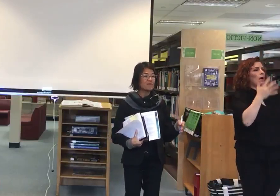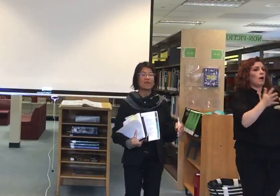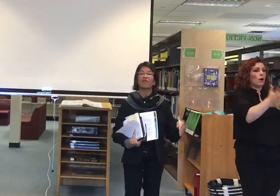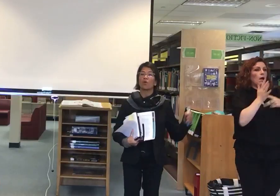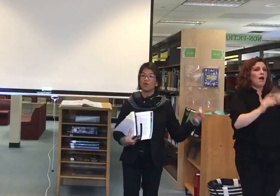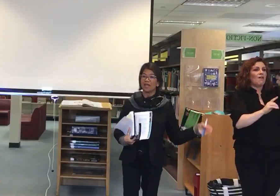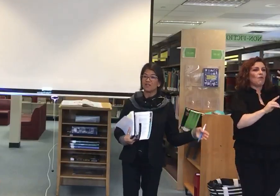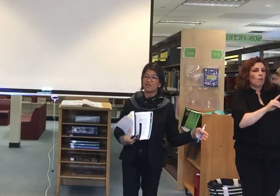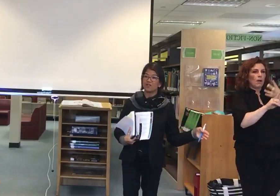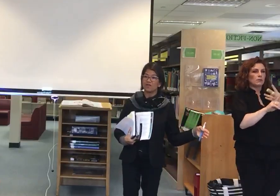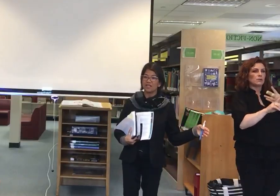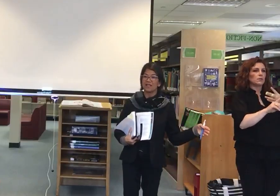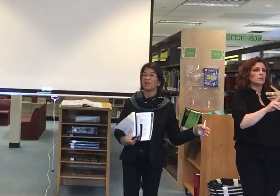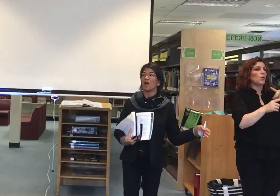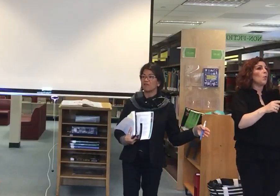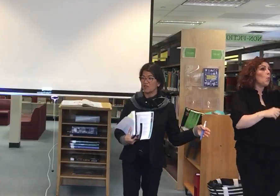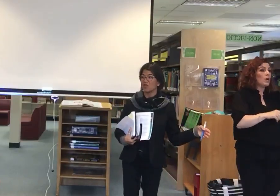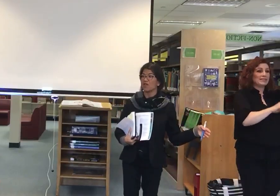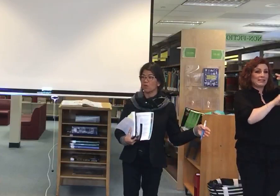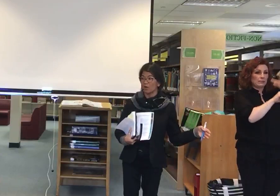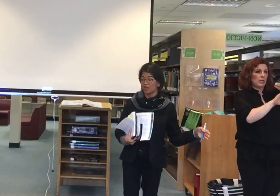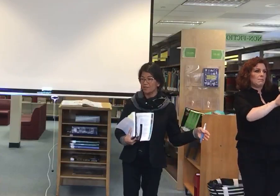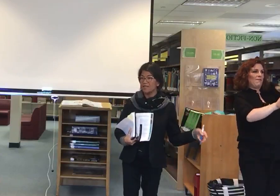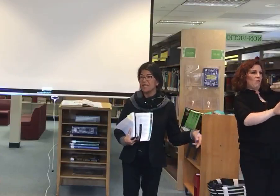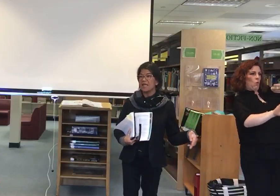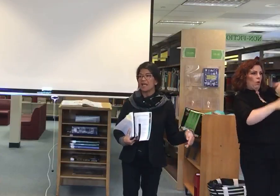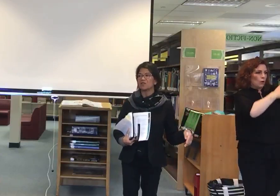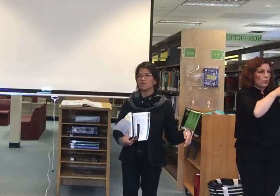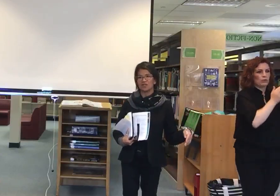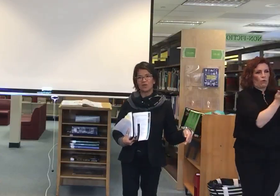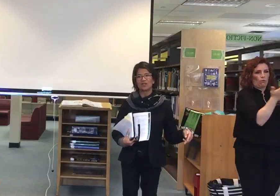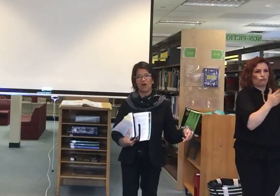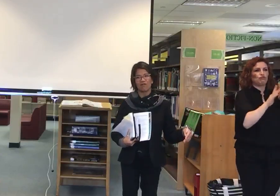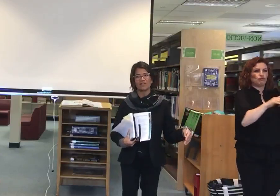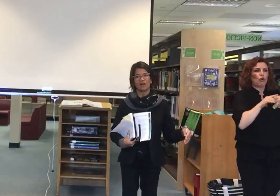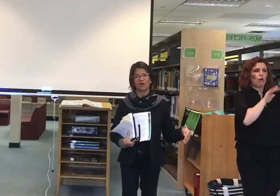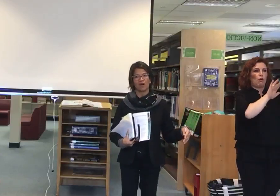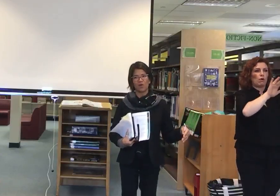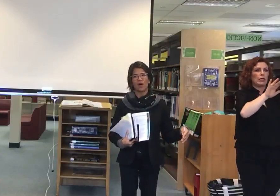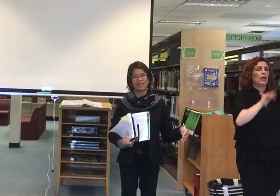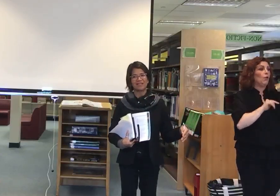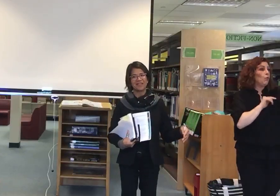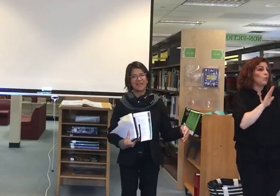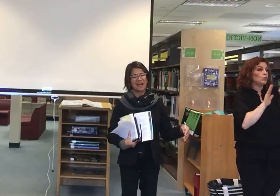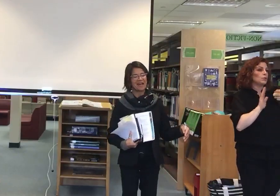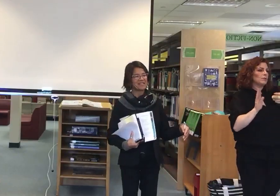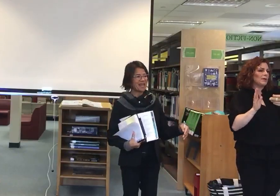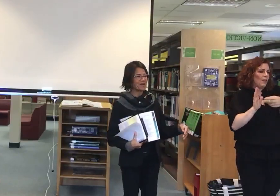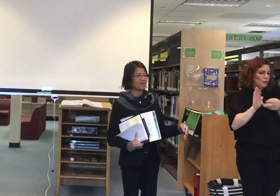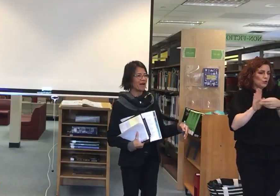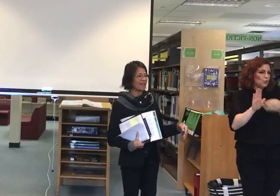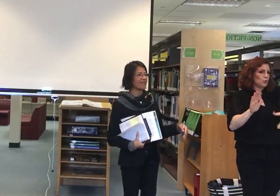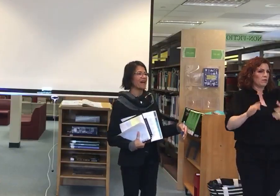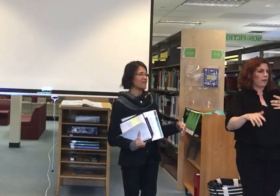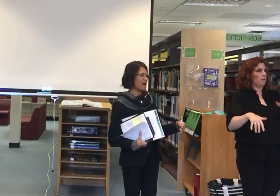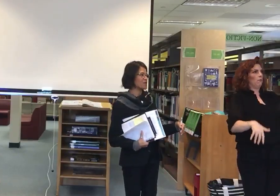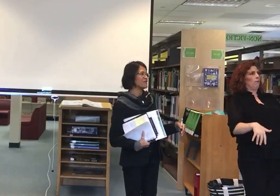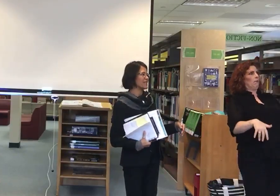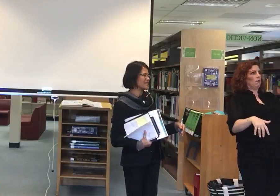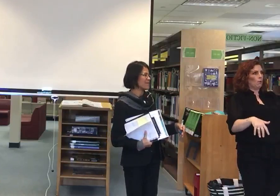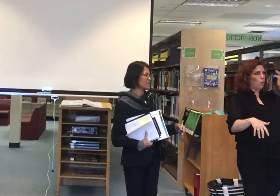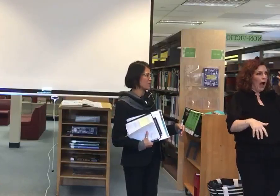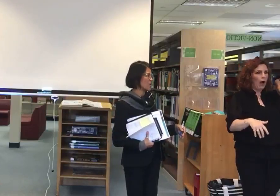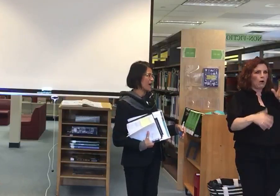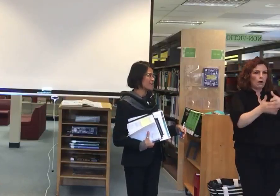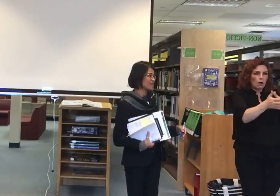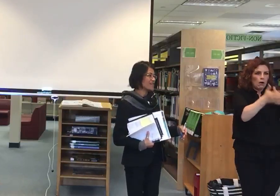to 6 months before you get to the university that you have to start the work. And so students often are quite astounded by that amount